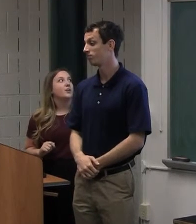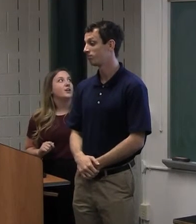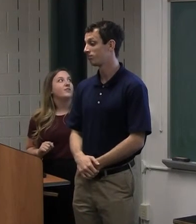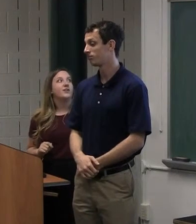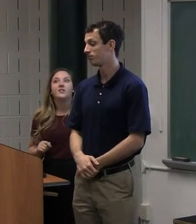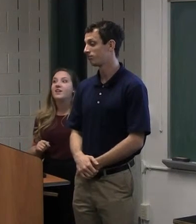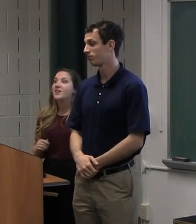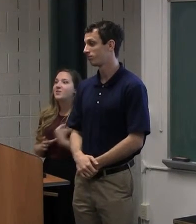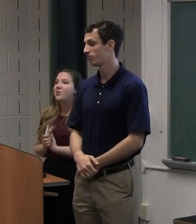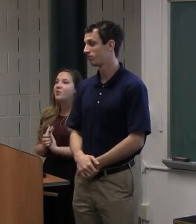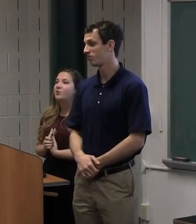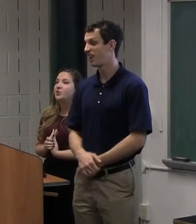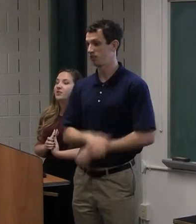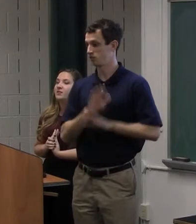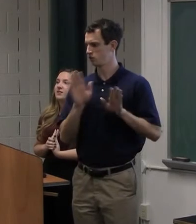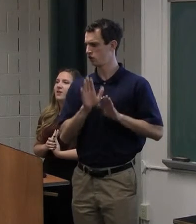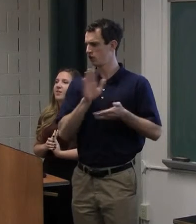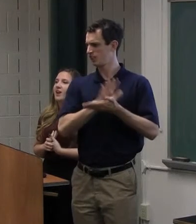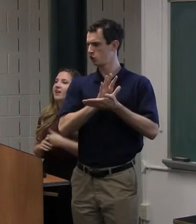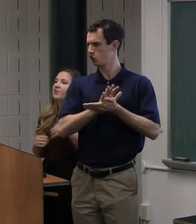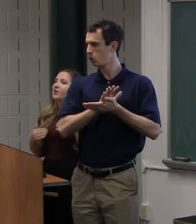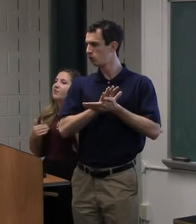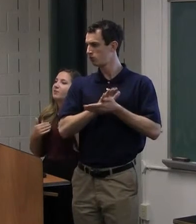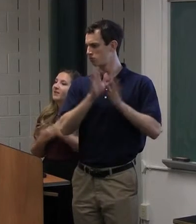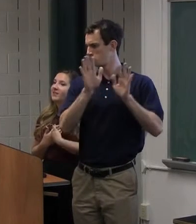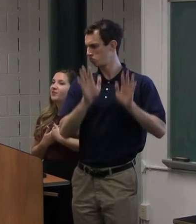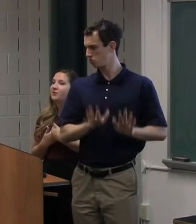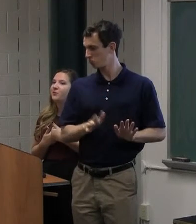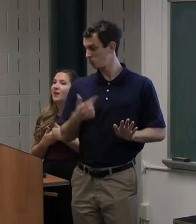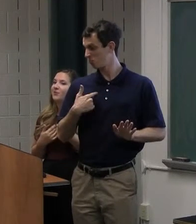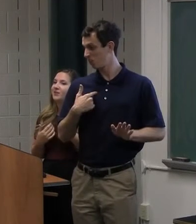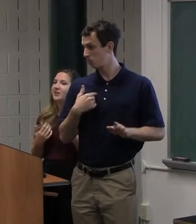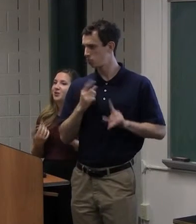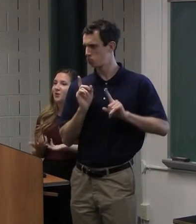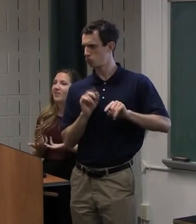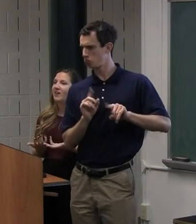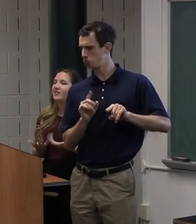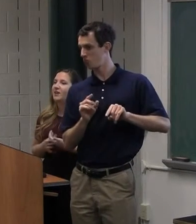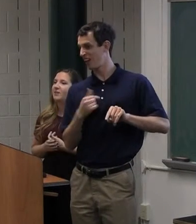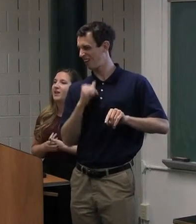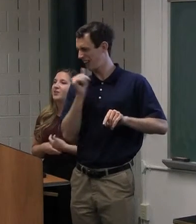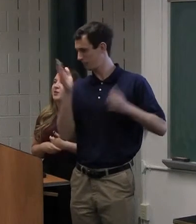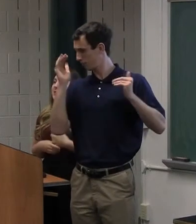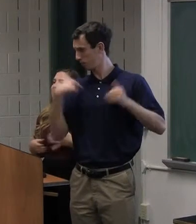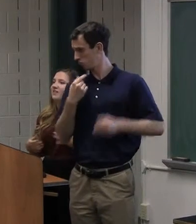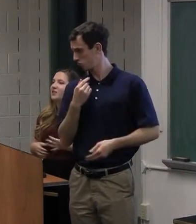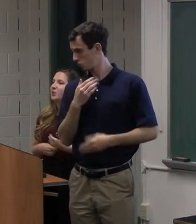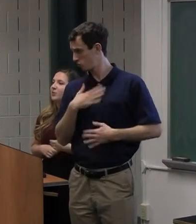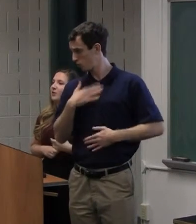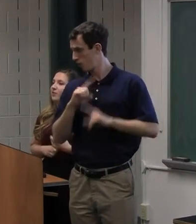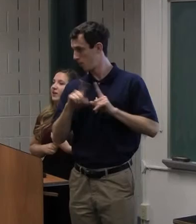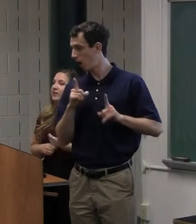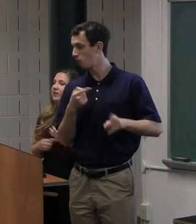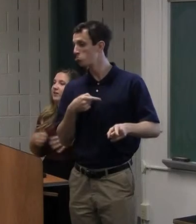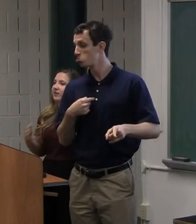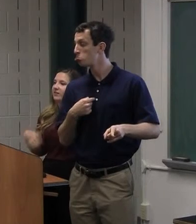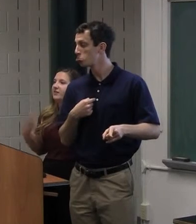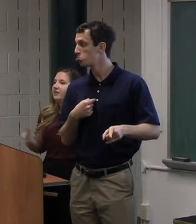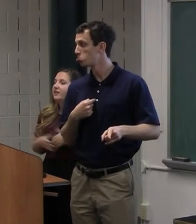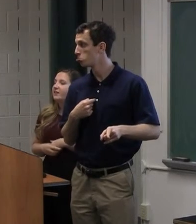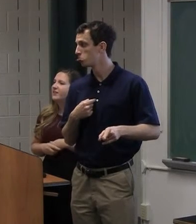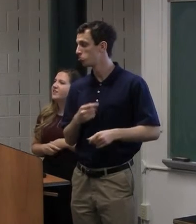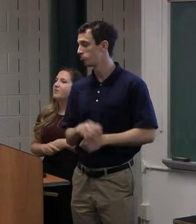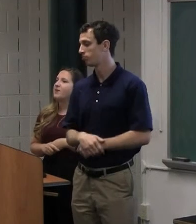ongoing interpreter for Sunday school, which is something I never saw for myself, but I truly enjoy that assignment. I enjoy being the interpreter for it and